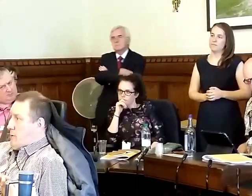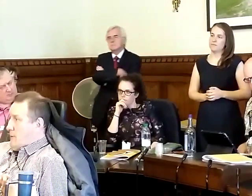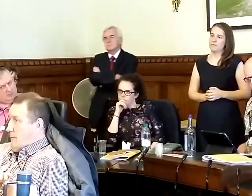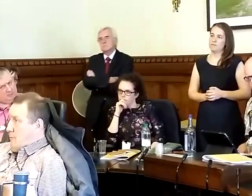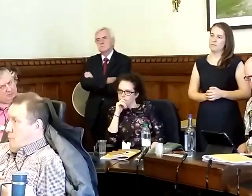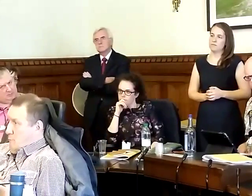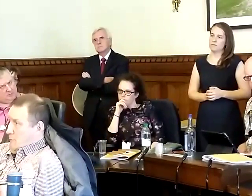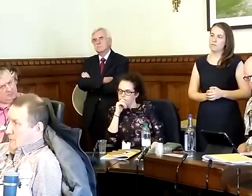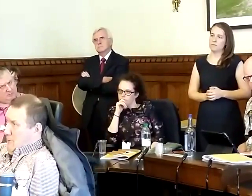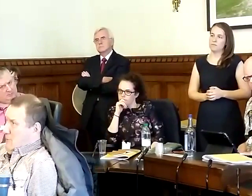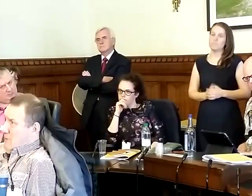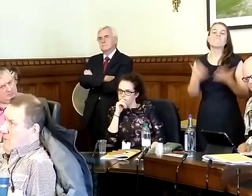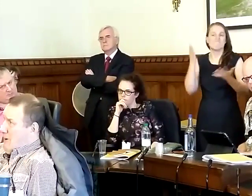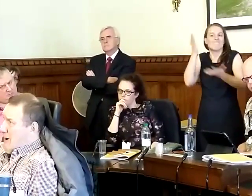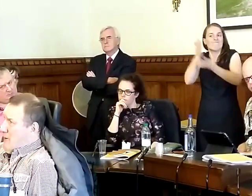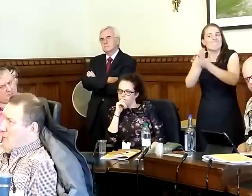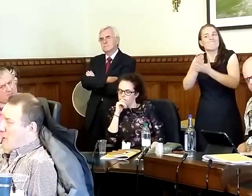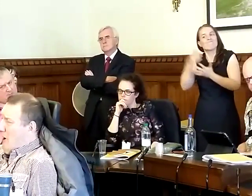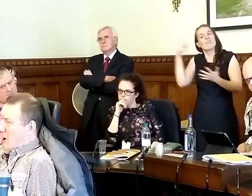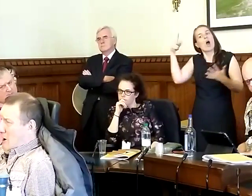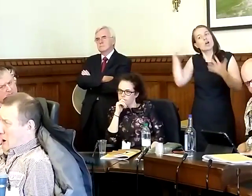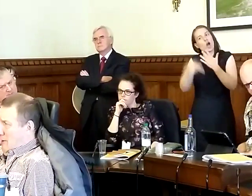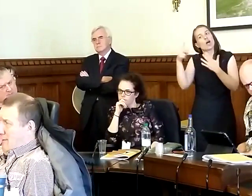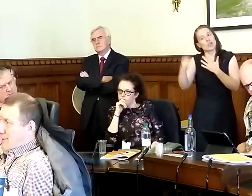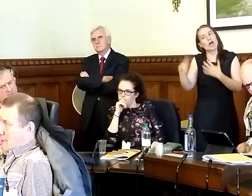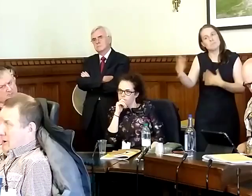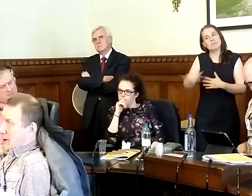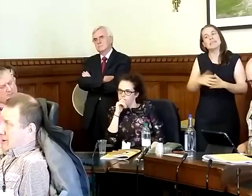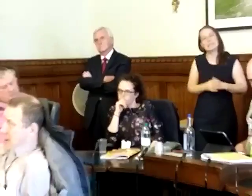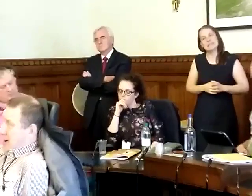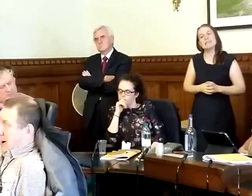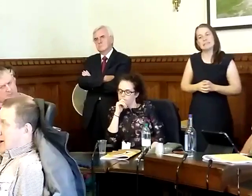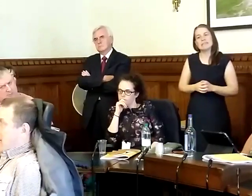at the moment. I'll do a lot of cuts out BD.